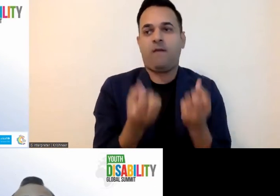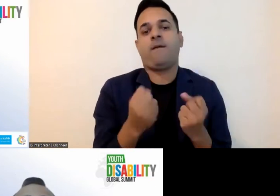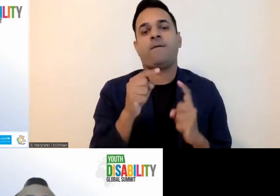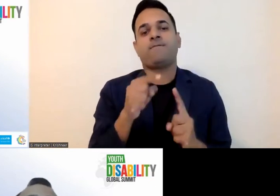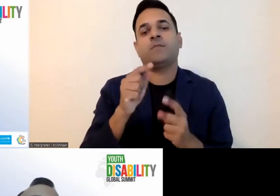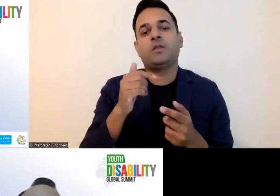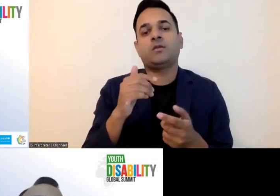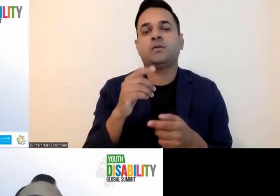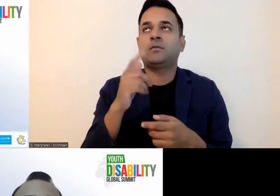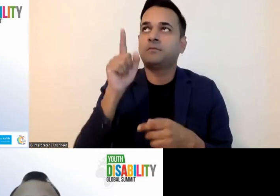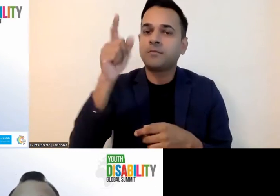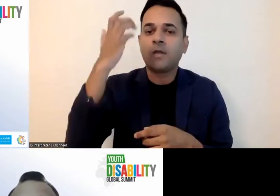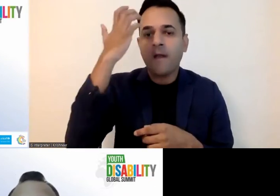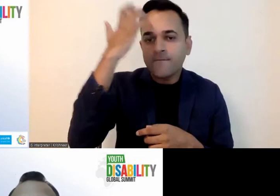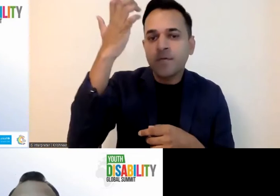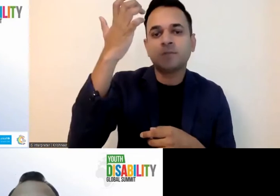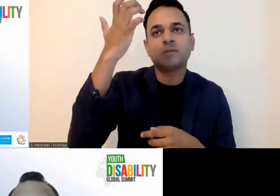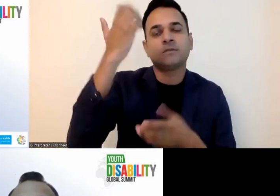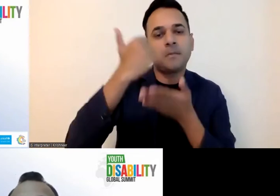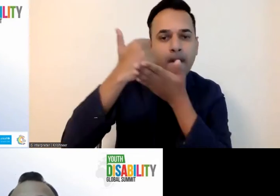to transform the